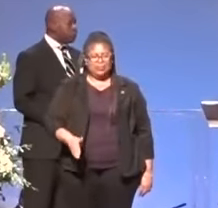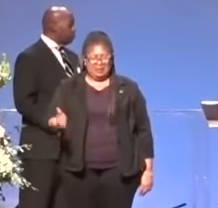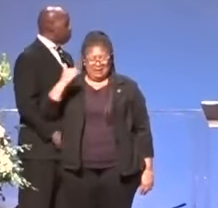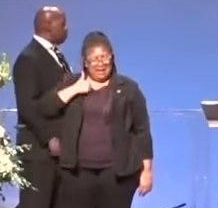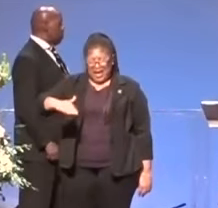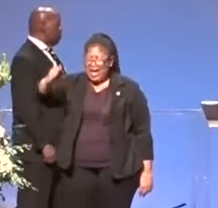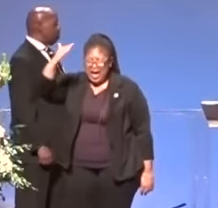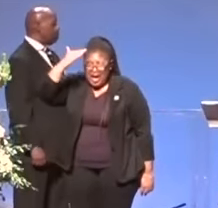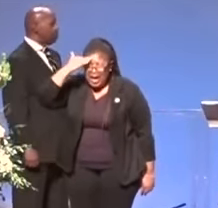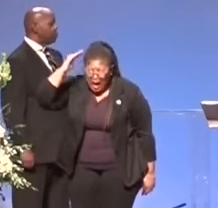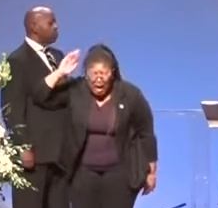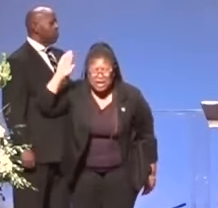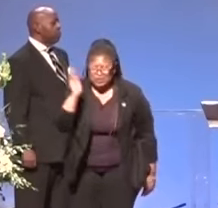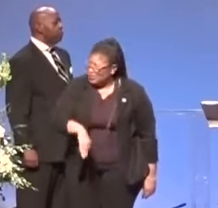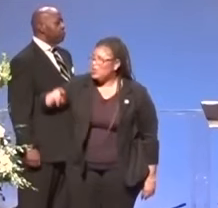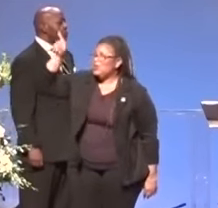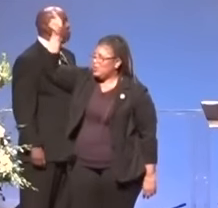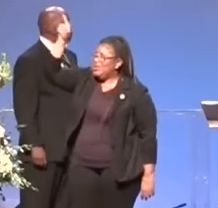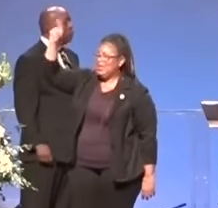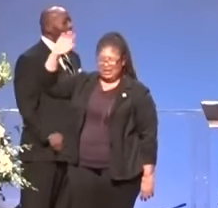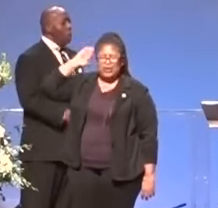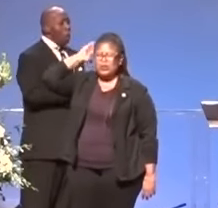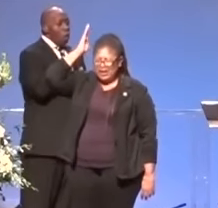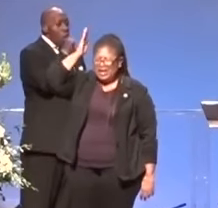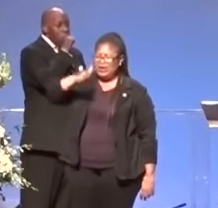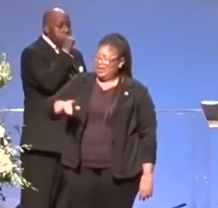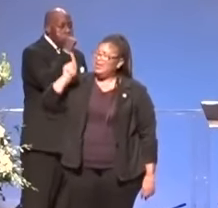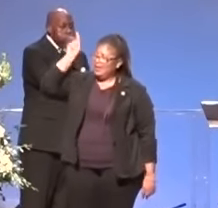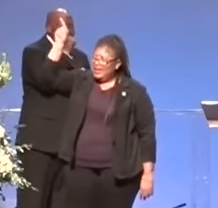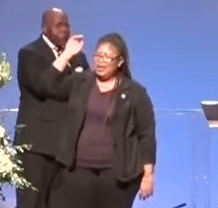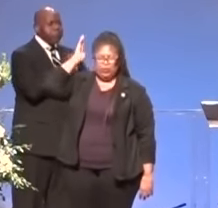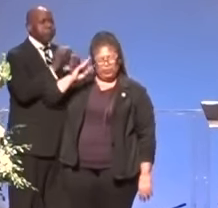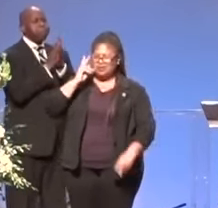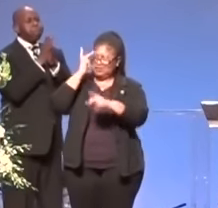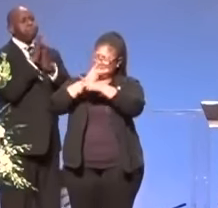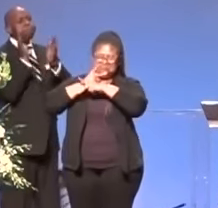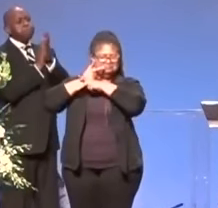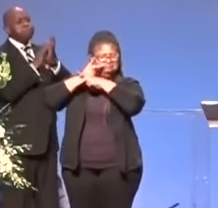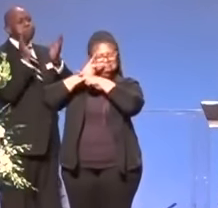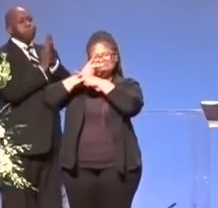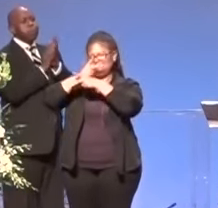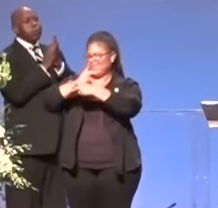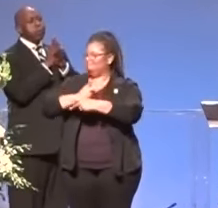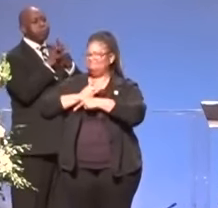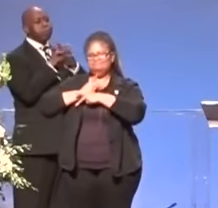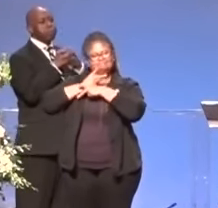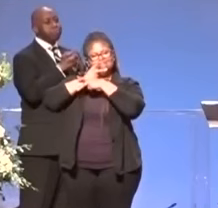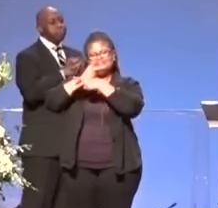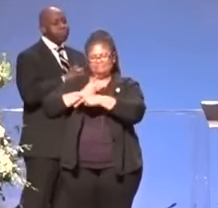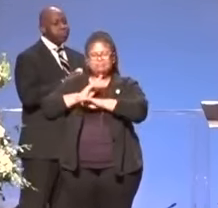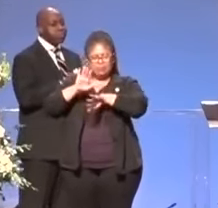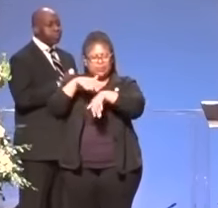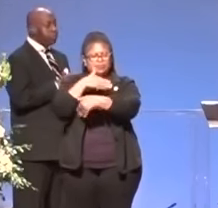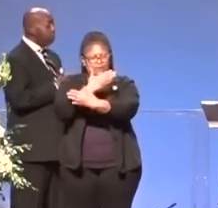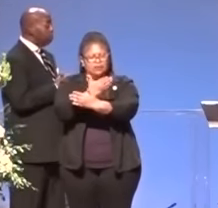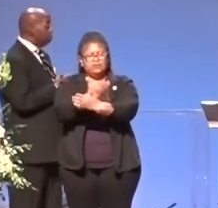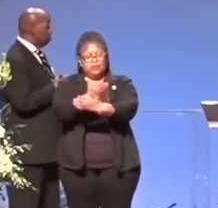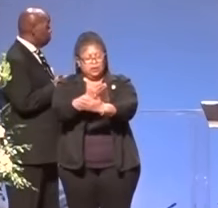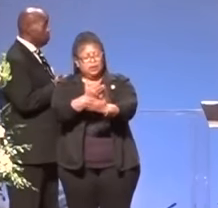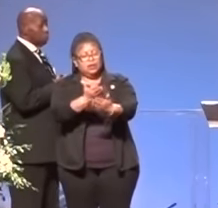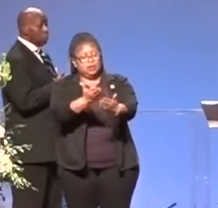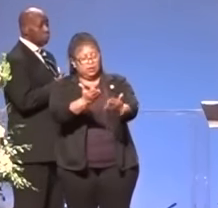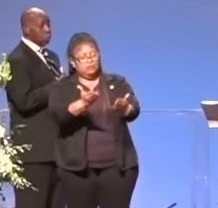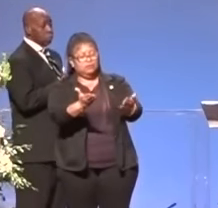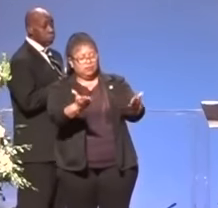I know he will. He will take care of